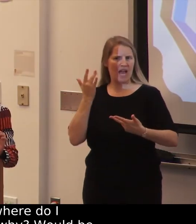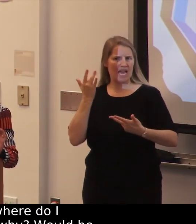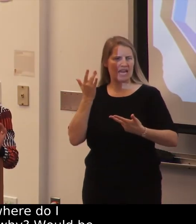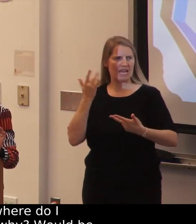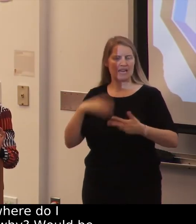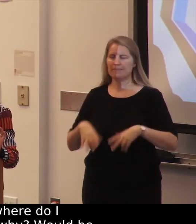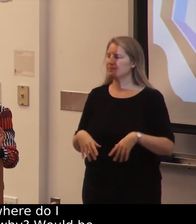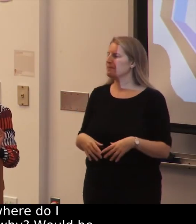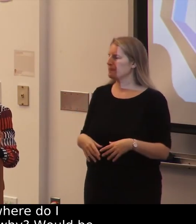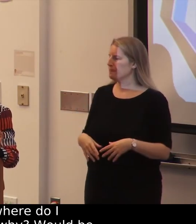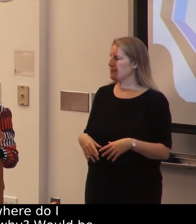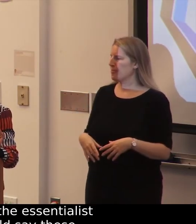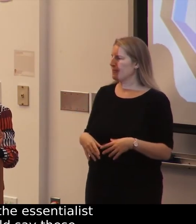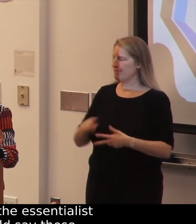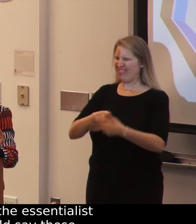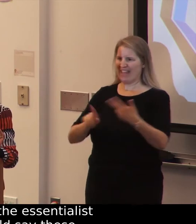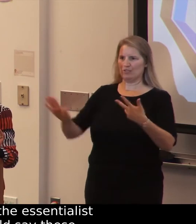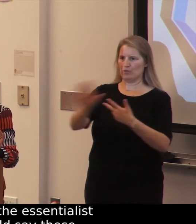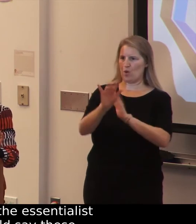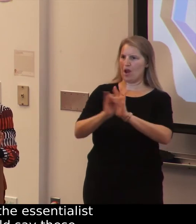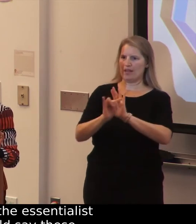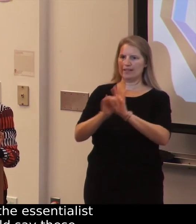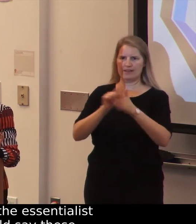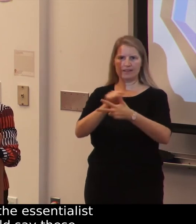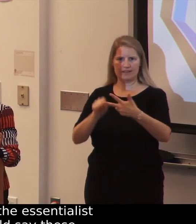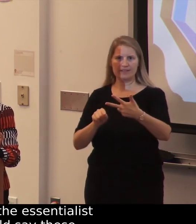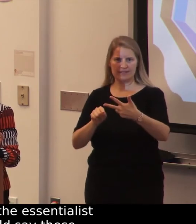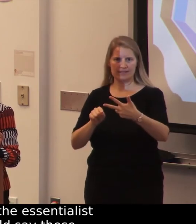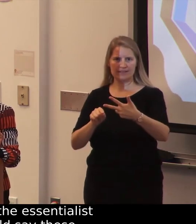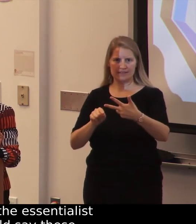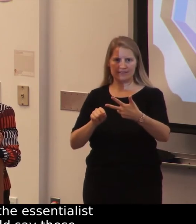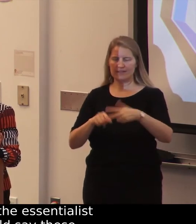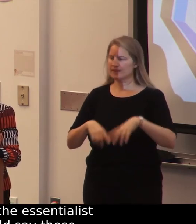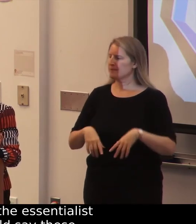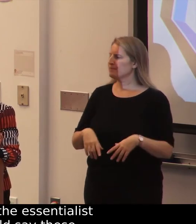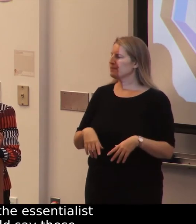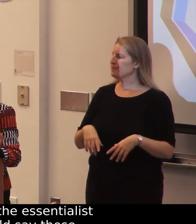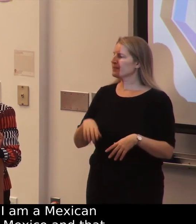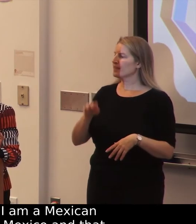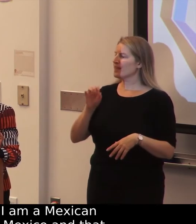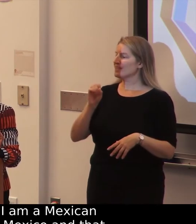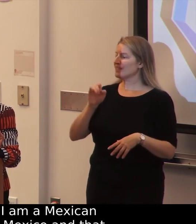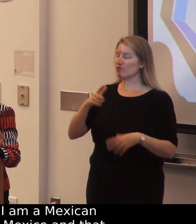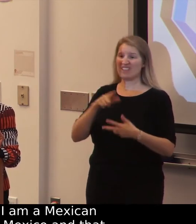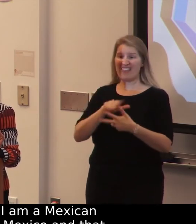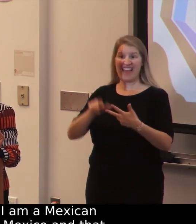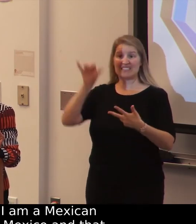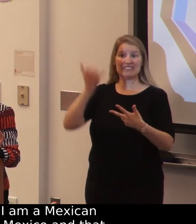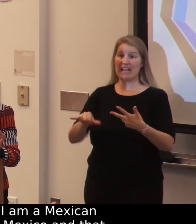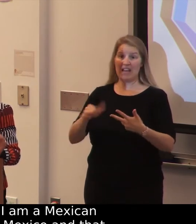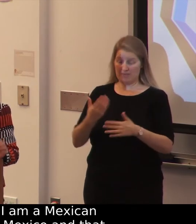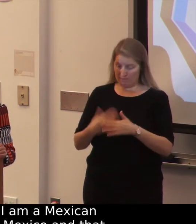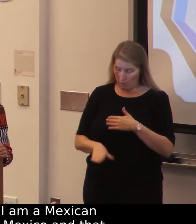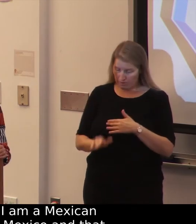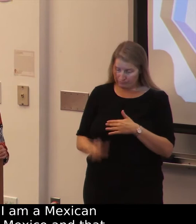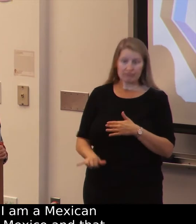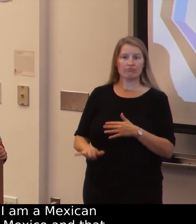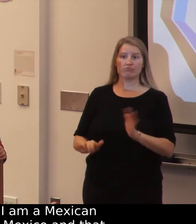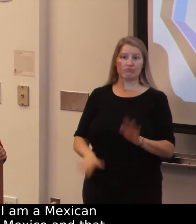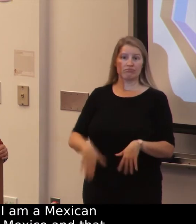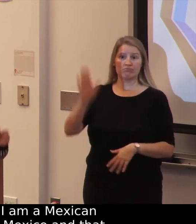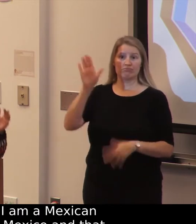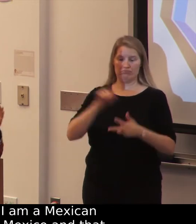would be getting at identity very deeply. And the essentialist views would say these are static and unchanging.